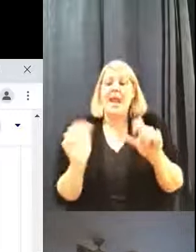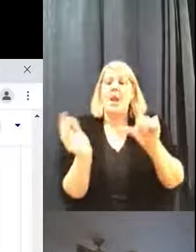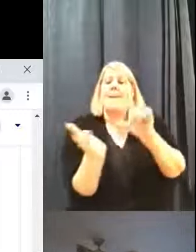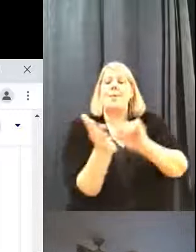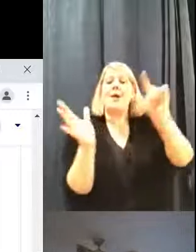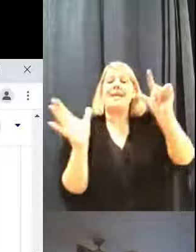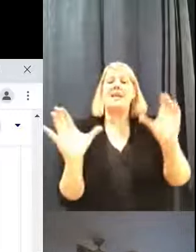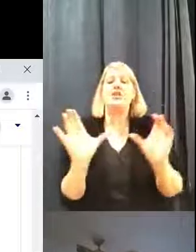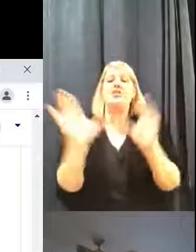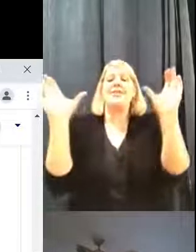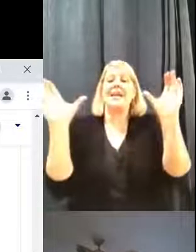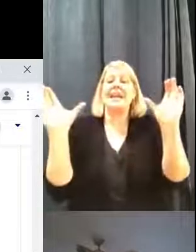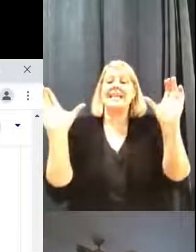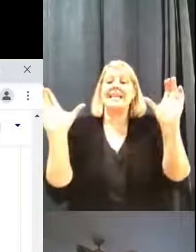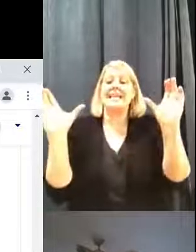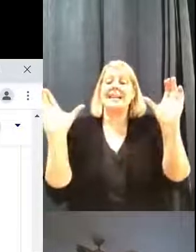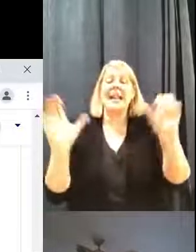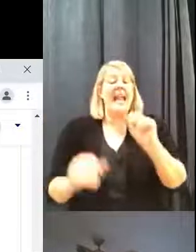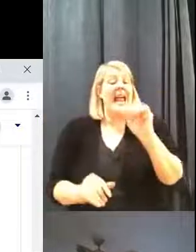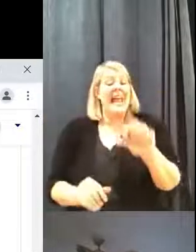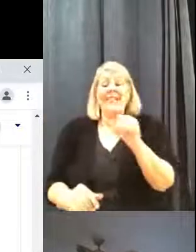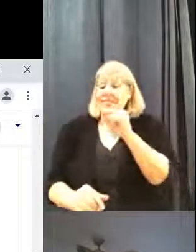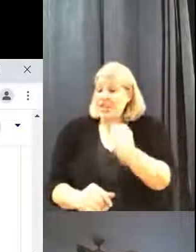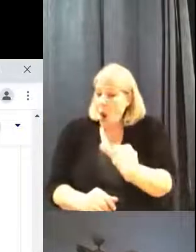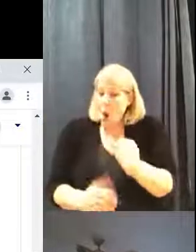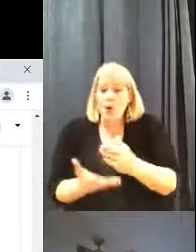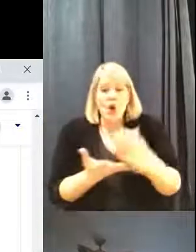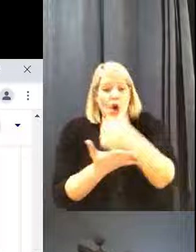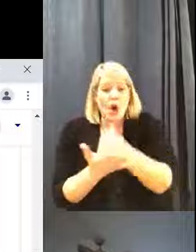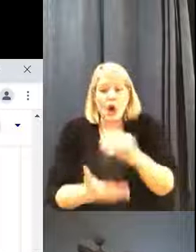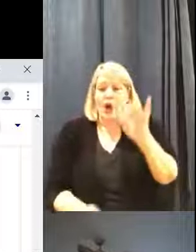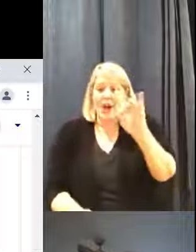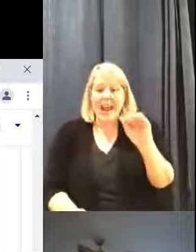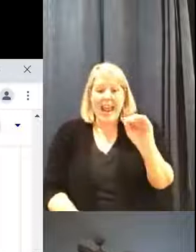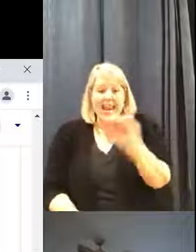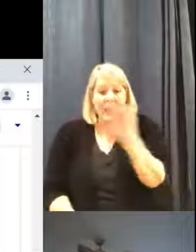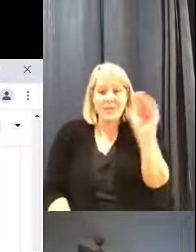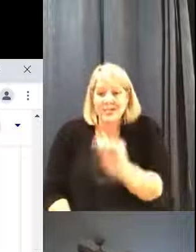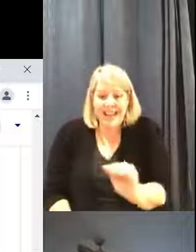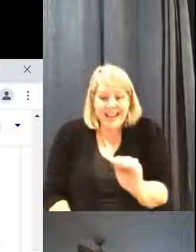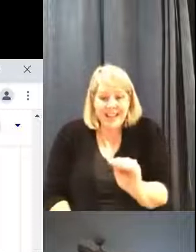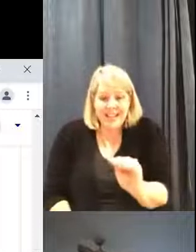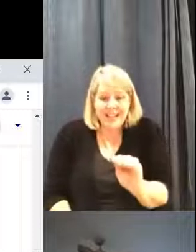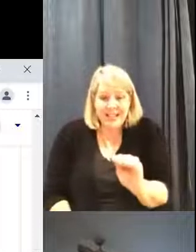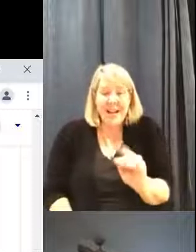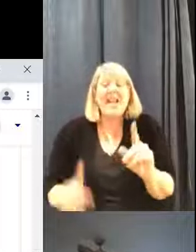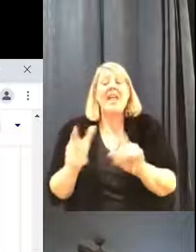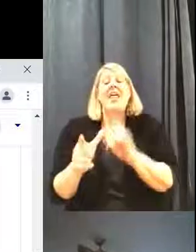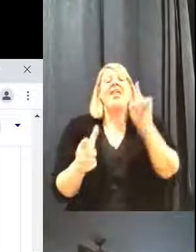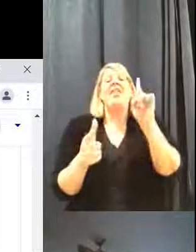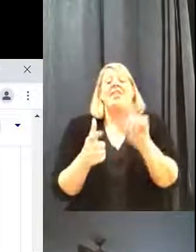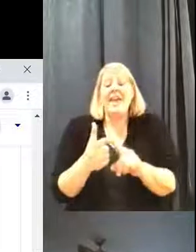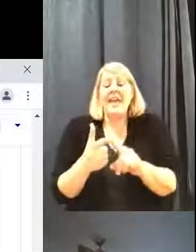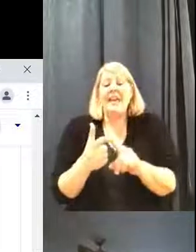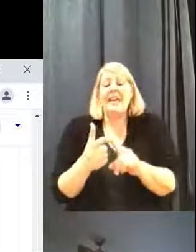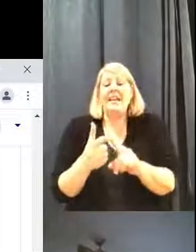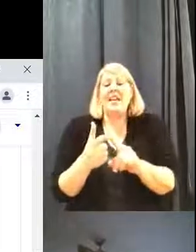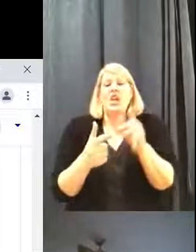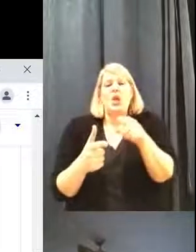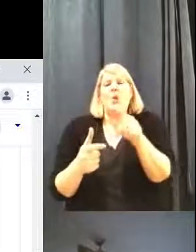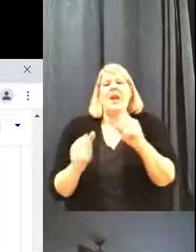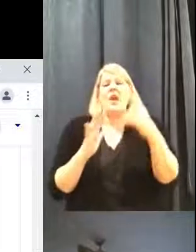completion. If they don't get 80%, and it tells you this right here, it tells you everything I'm saying, it's right here on the